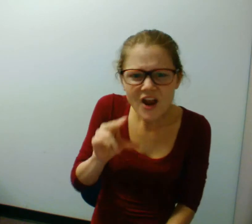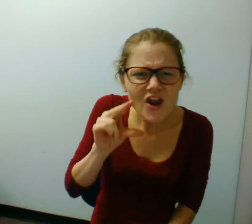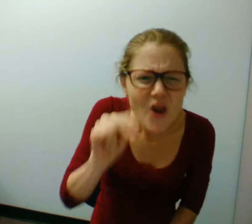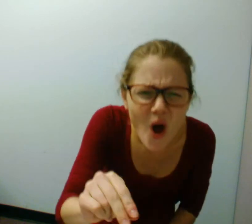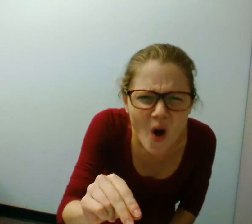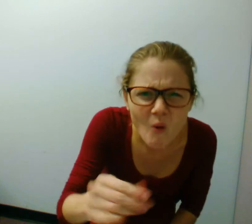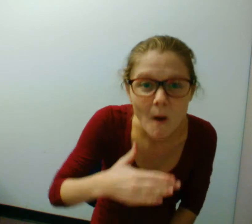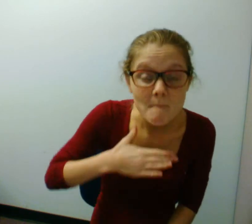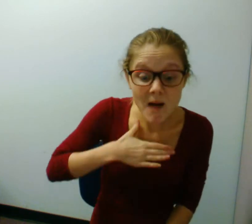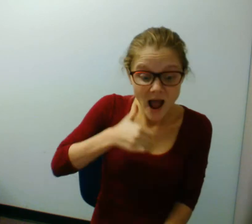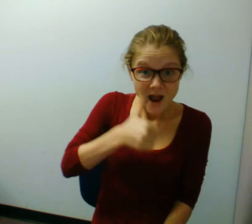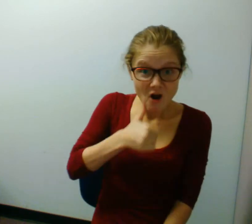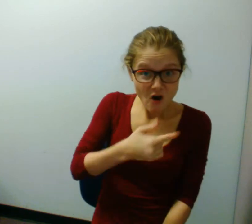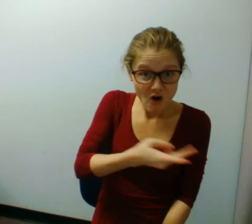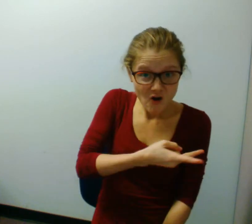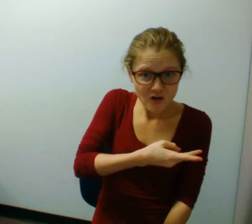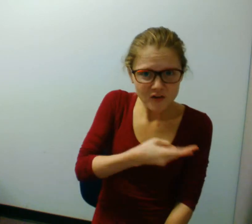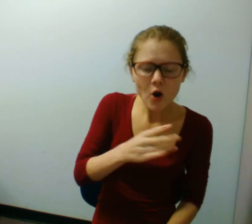girls are well-behaved children.